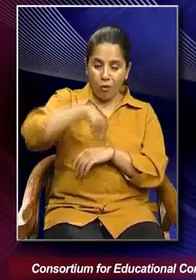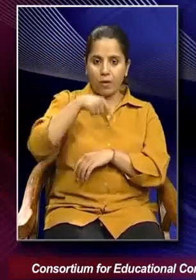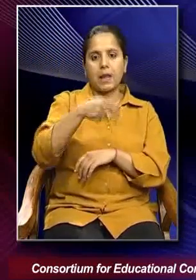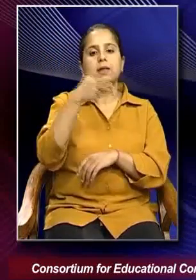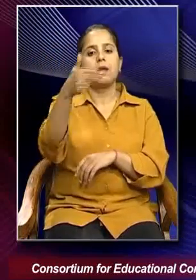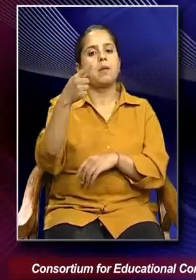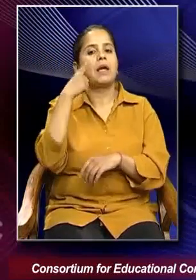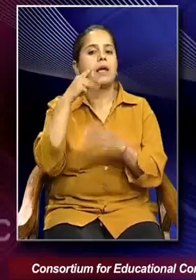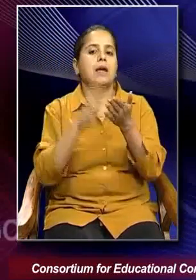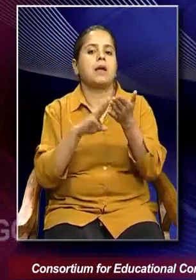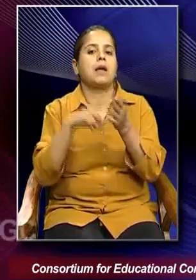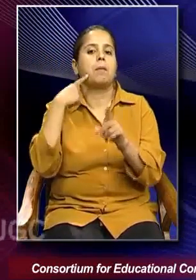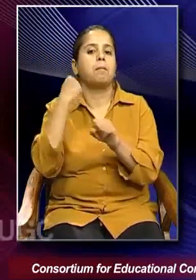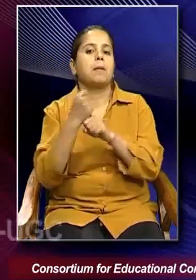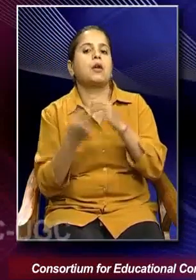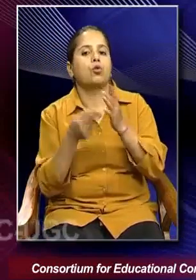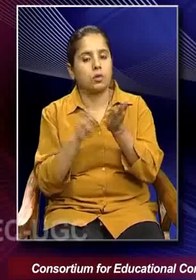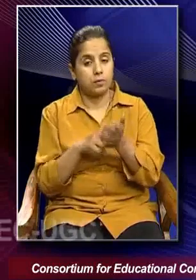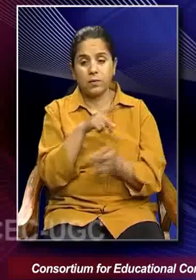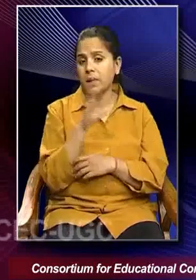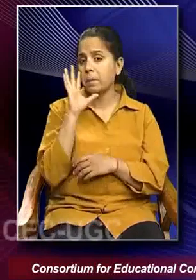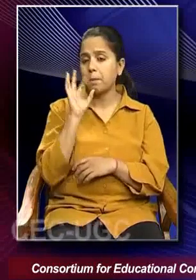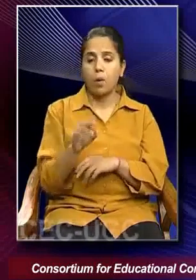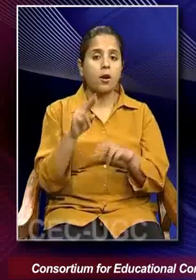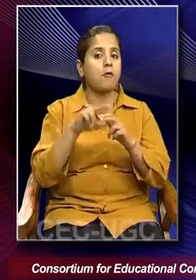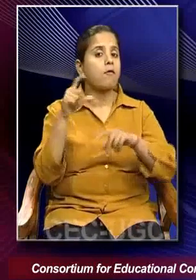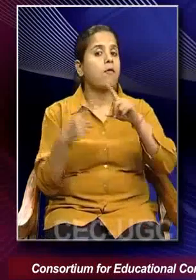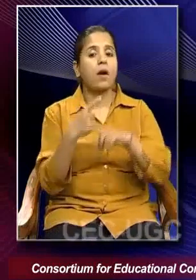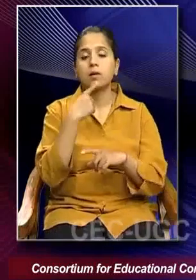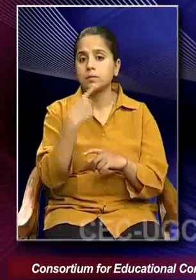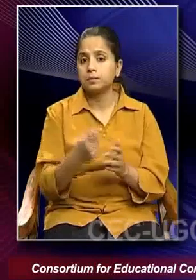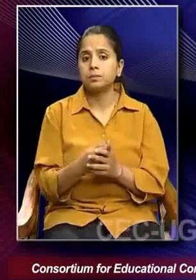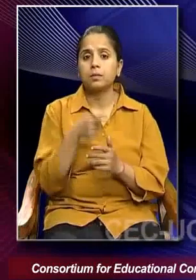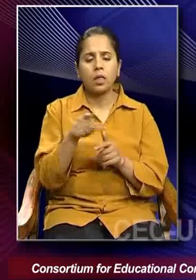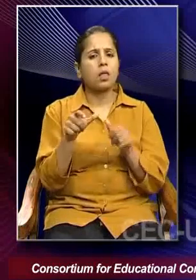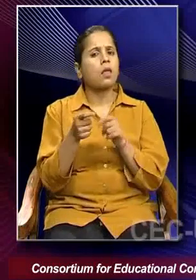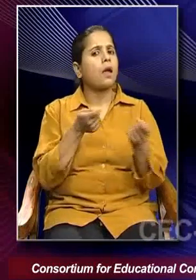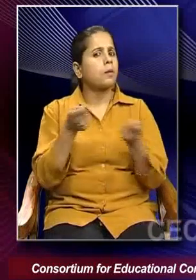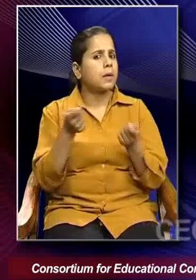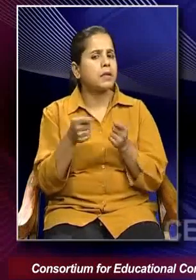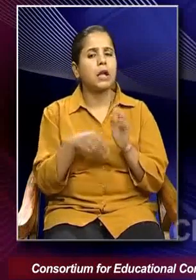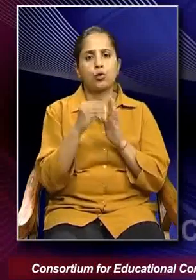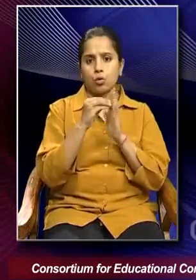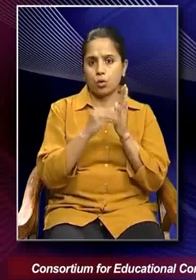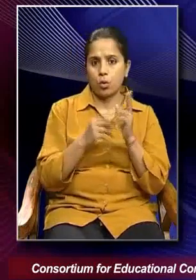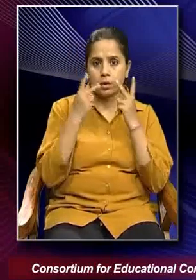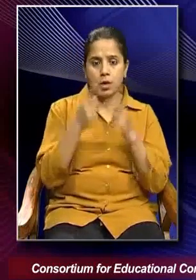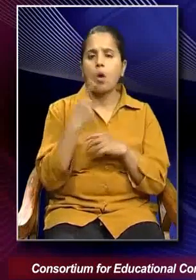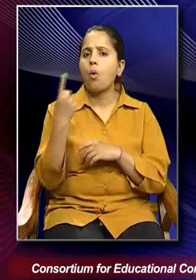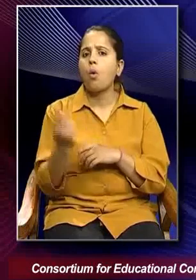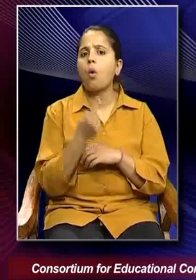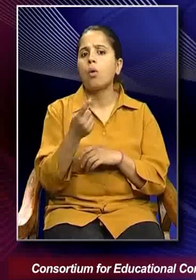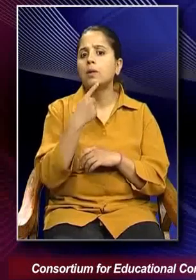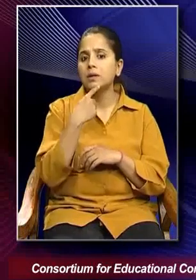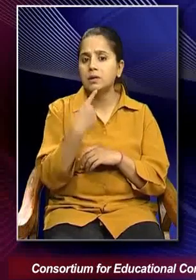So I mean, this is also important here to emphasize the fact that these administrative records only account